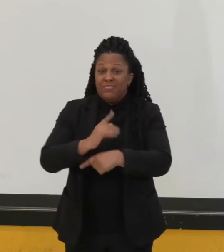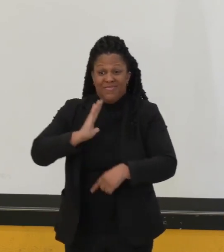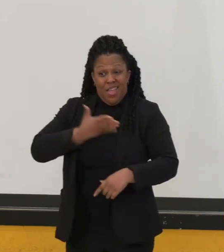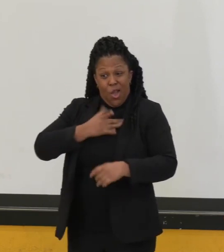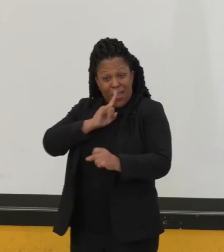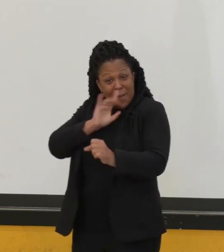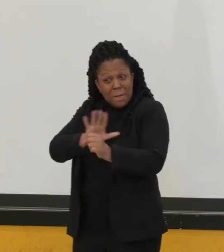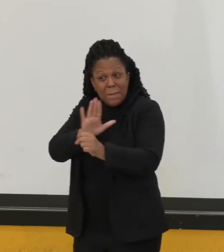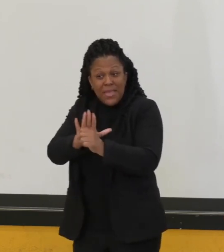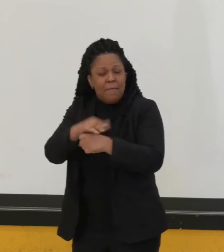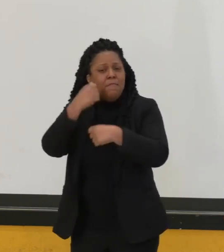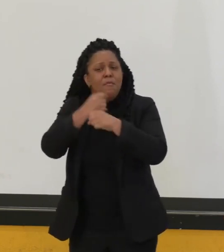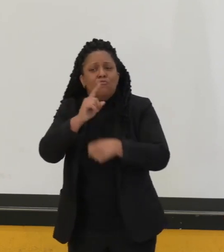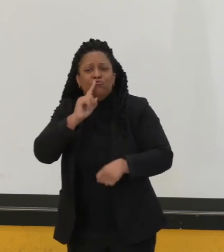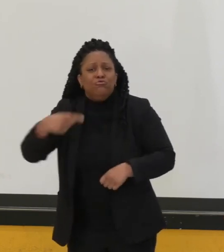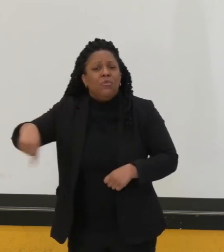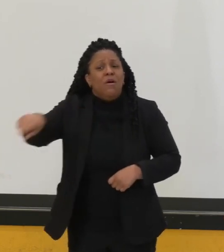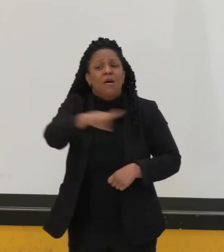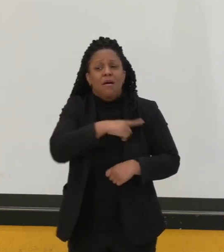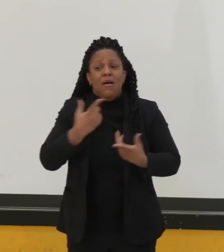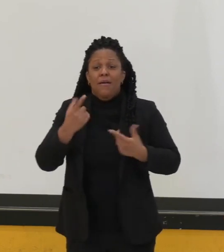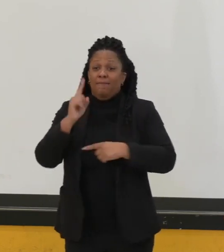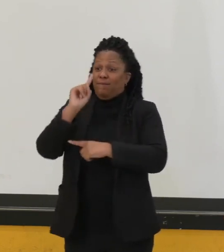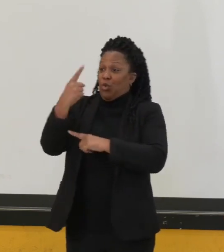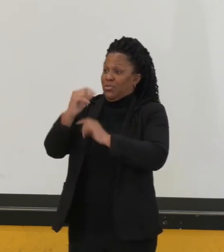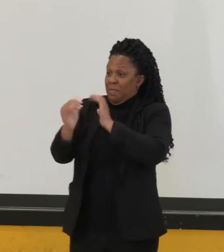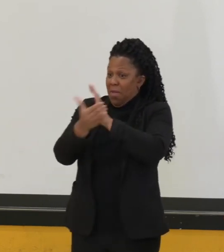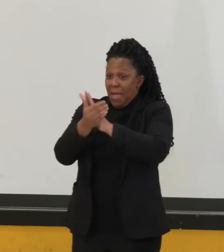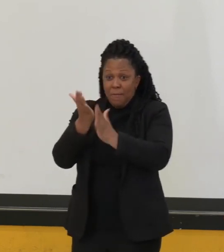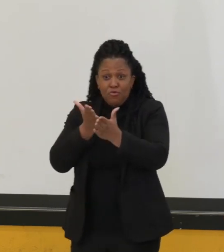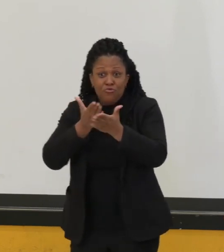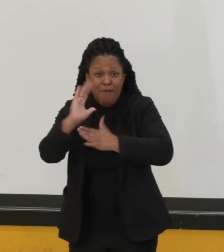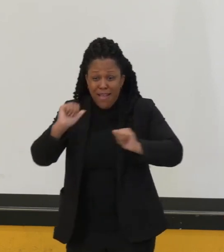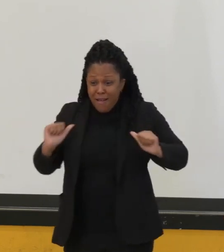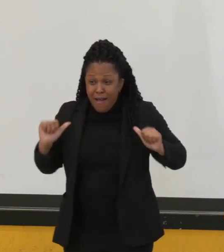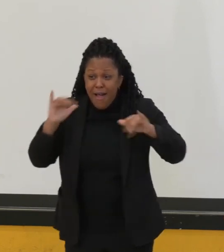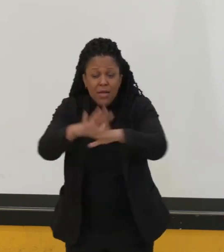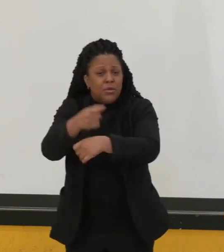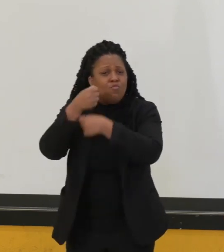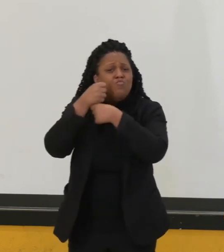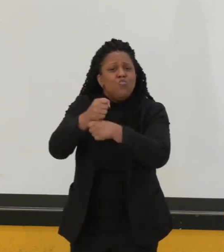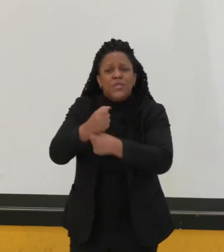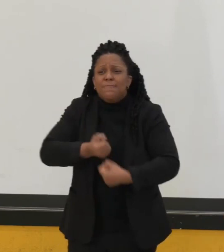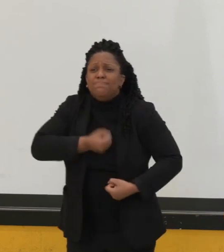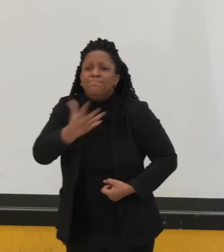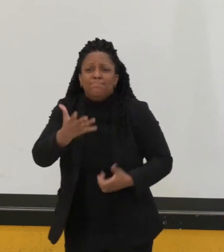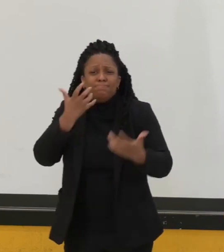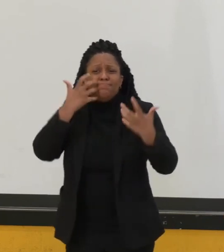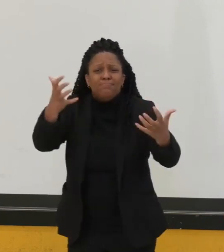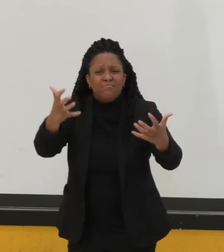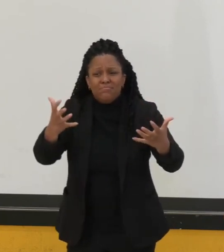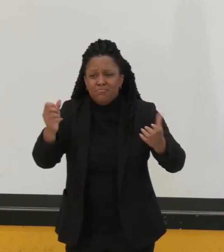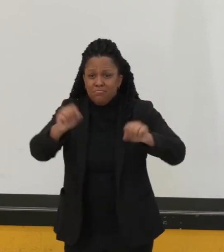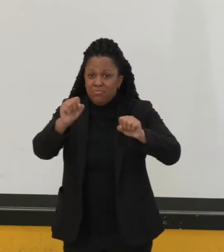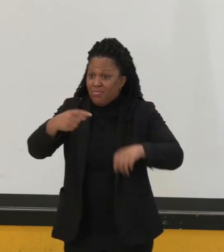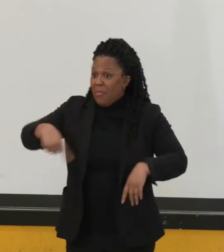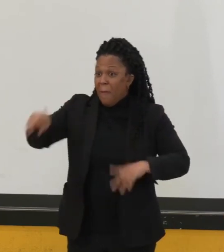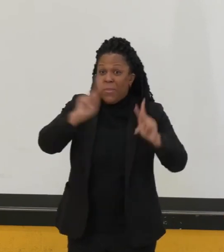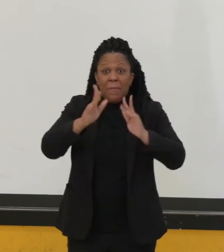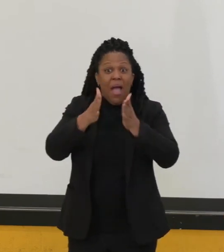that those that are exercising their First Amendment rights and those that are asking, no, demanding